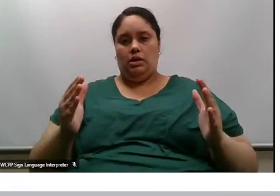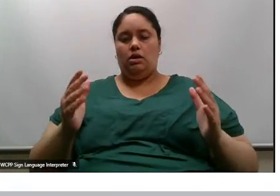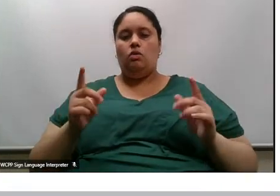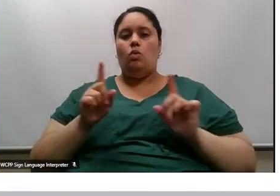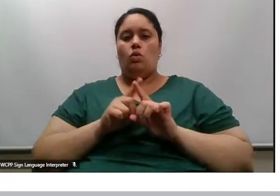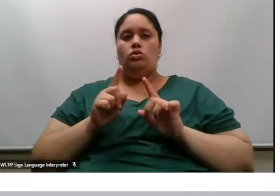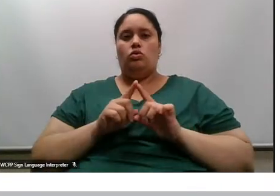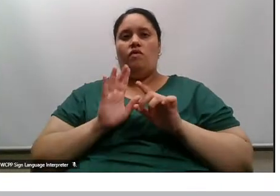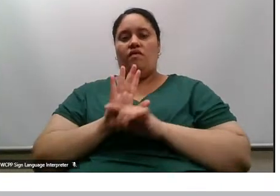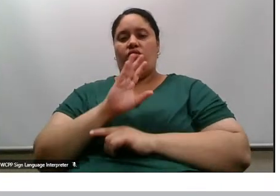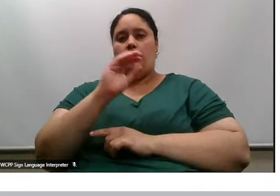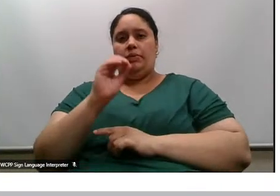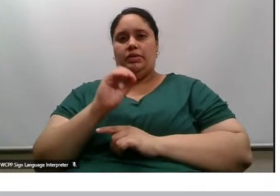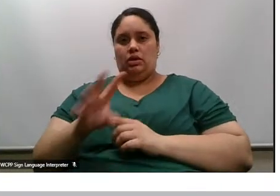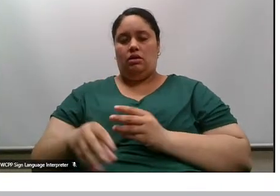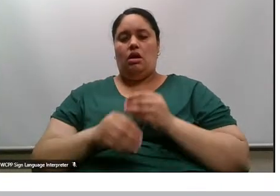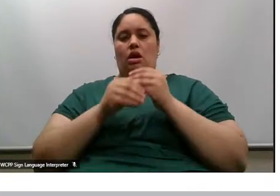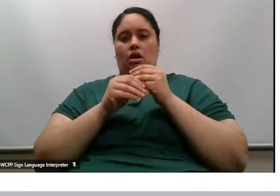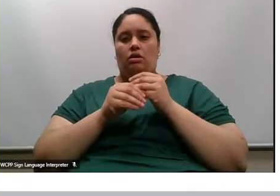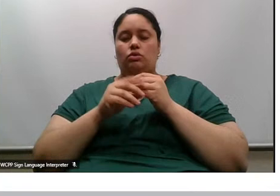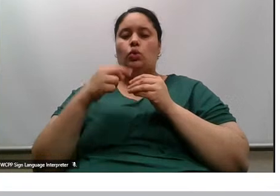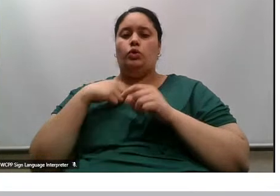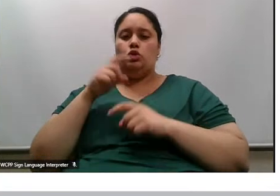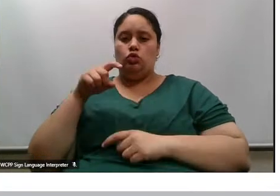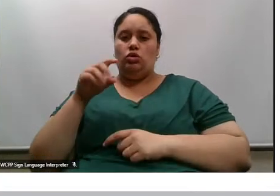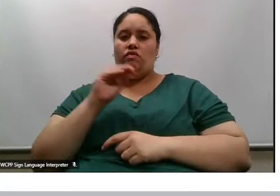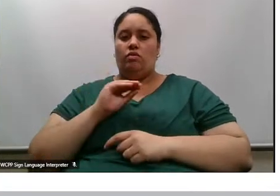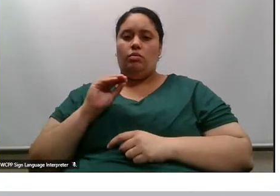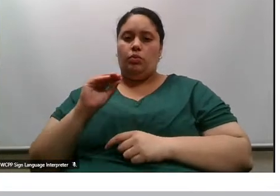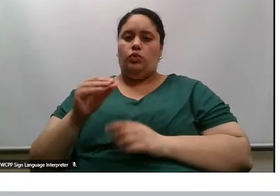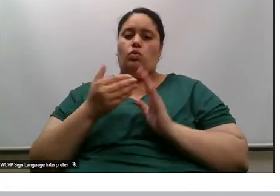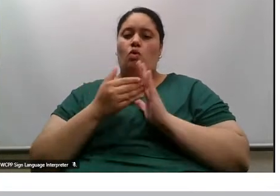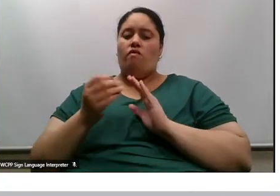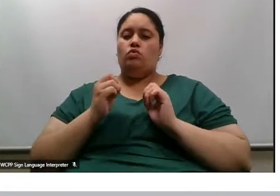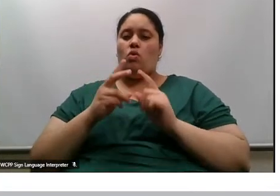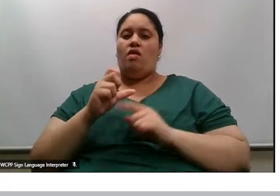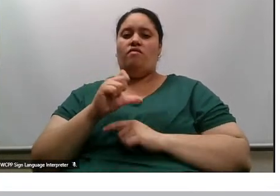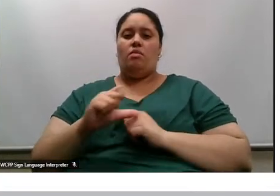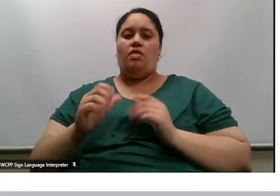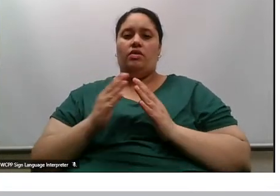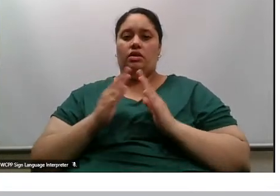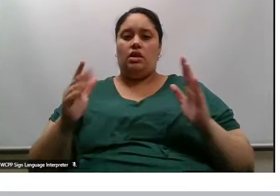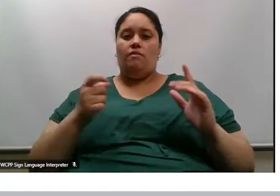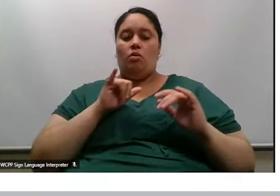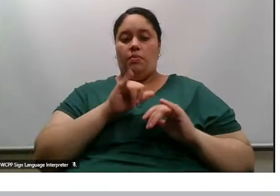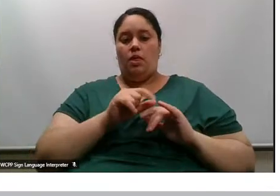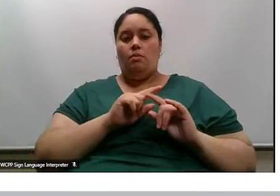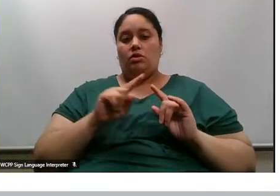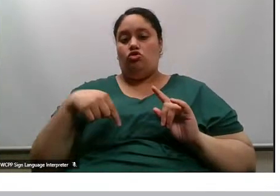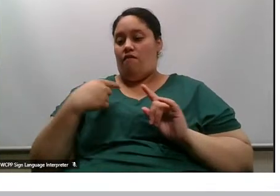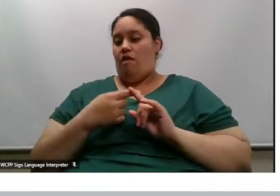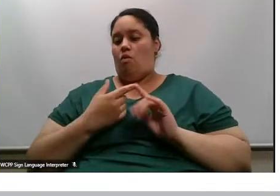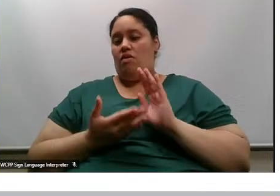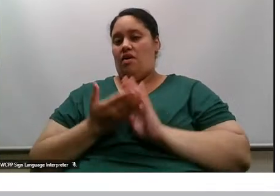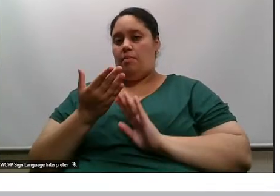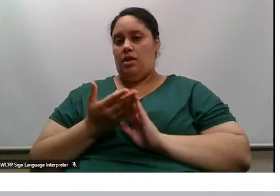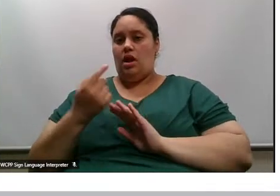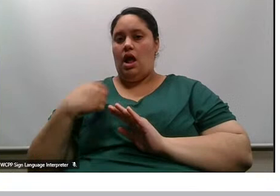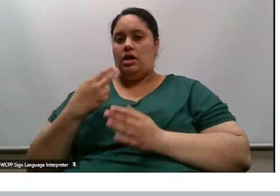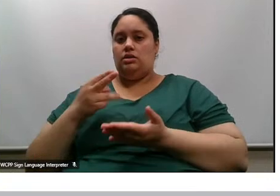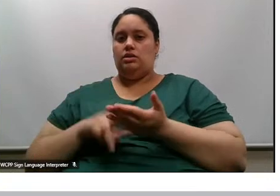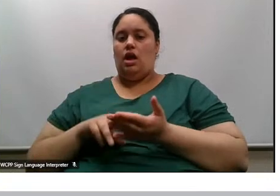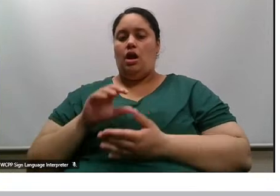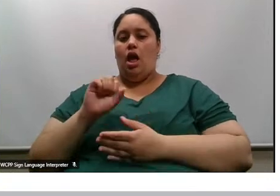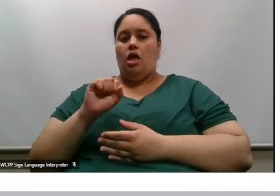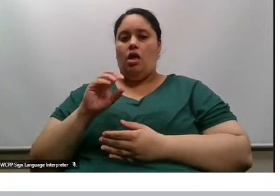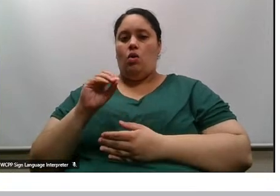as the 15%. So we should have actually had removed the 12-month period from there. We have since updated it. I signed the new